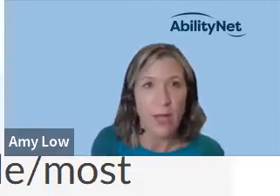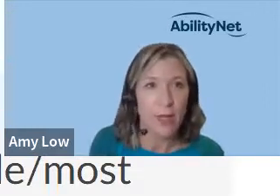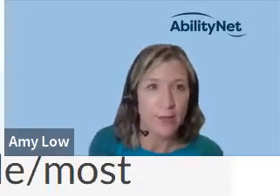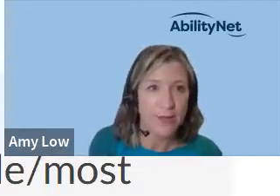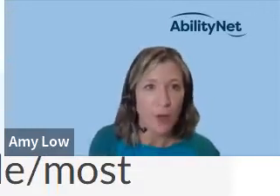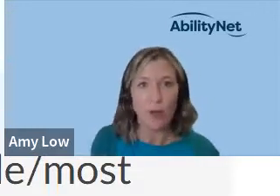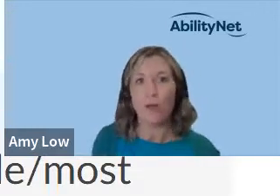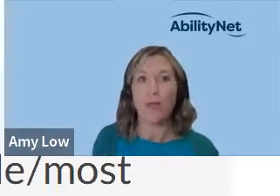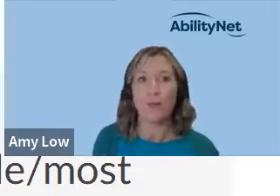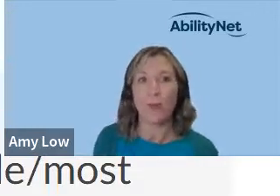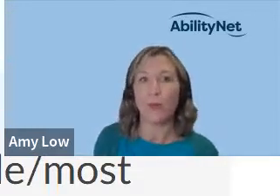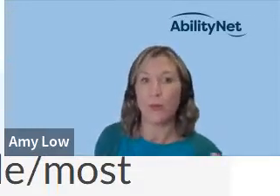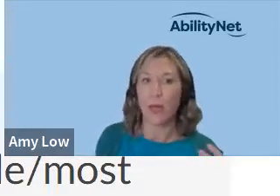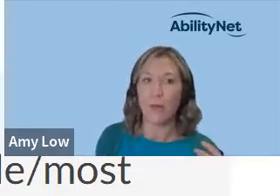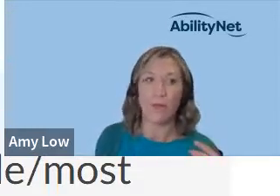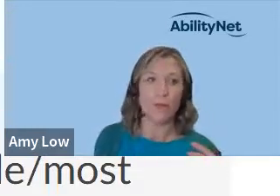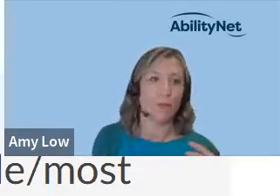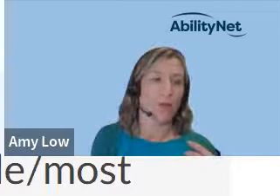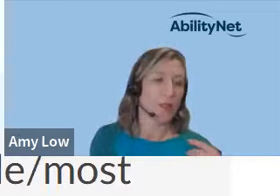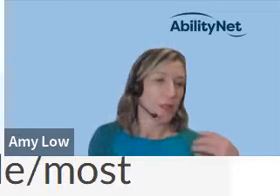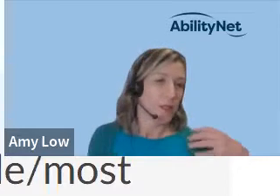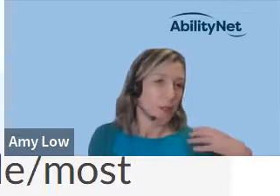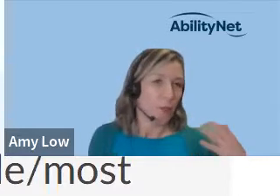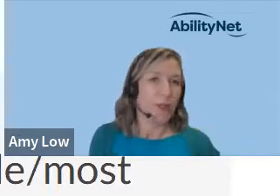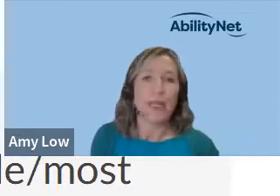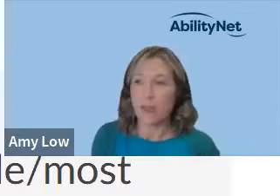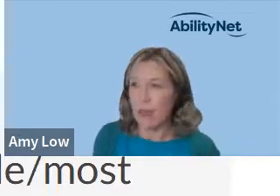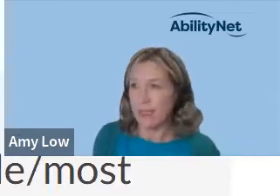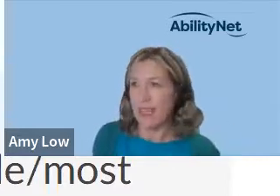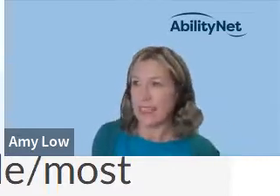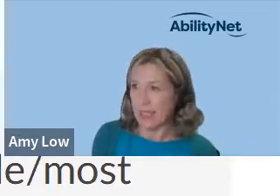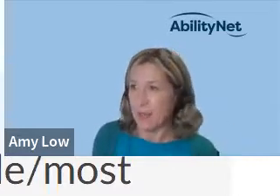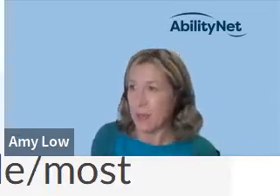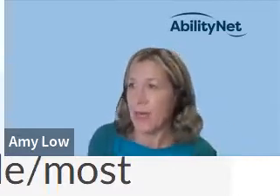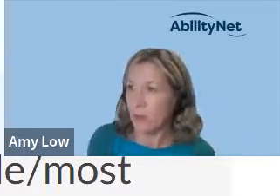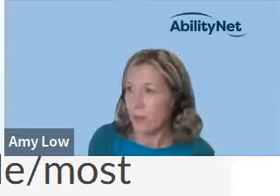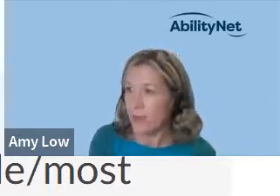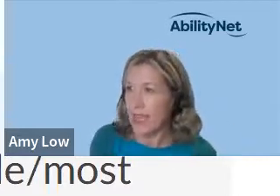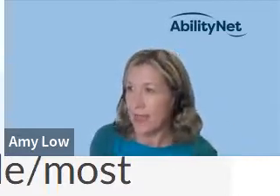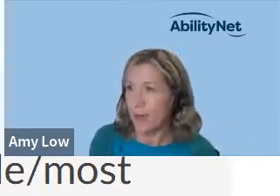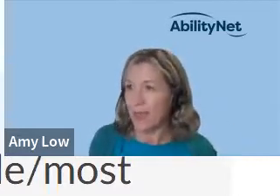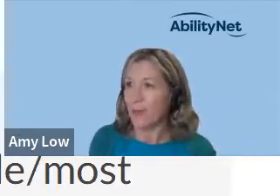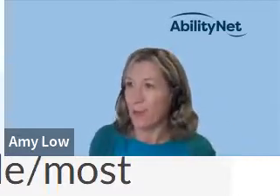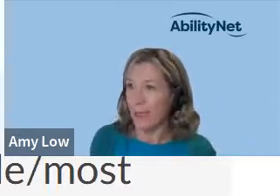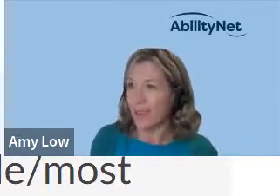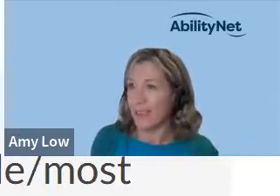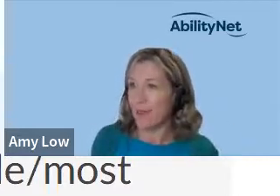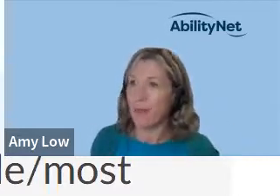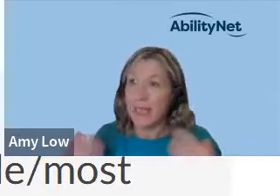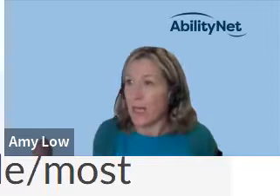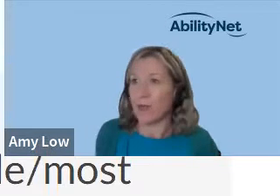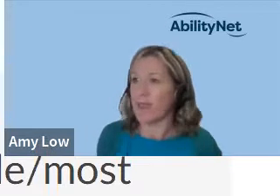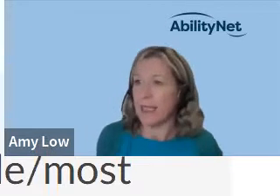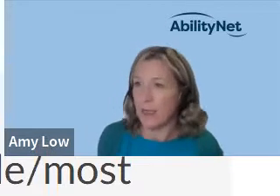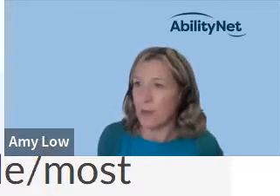share a lot of people with things resonating that the panel have said about